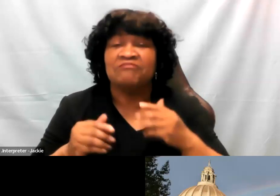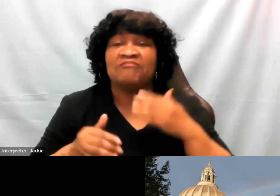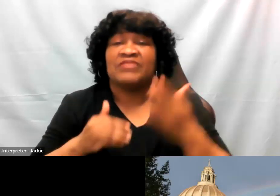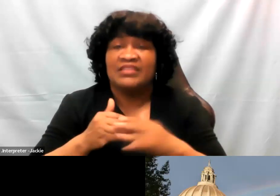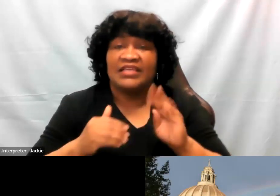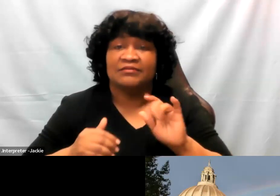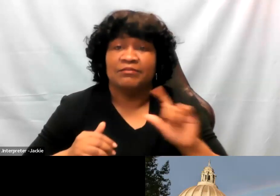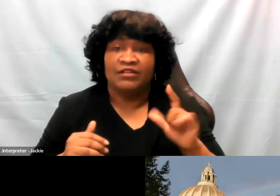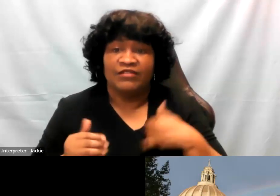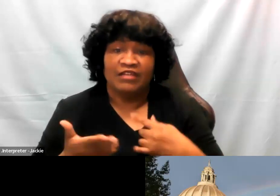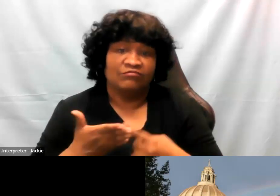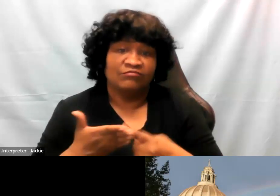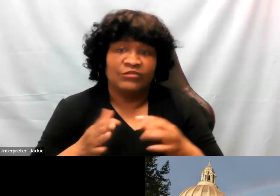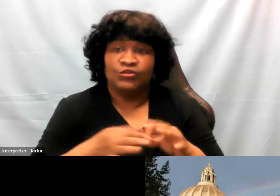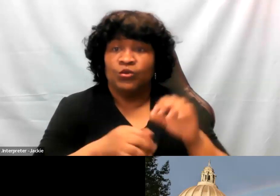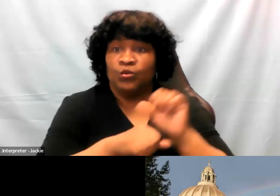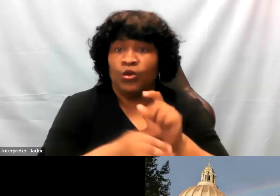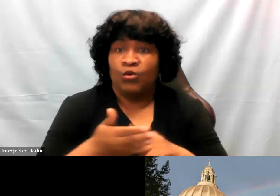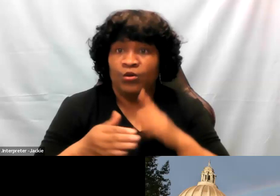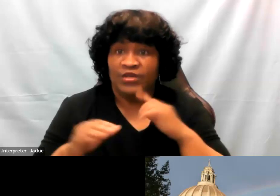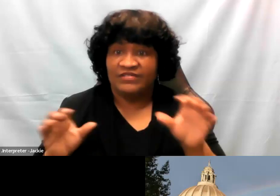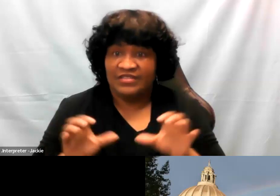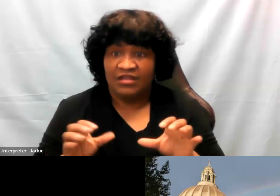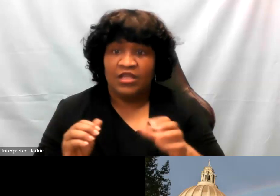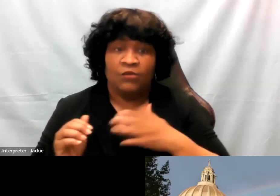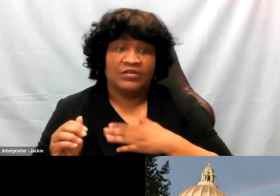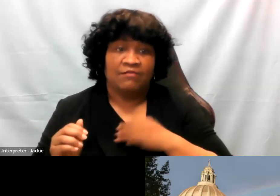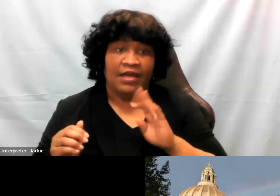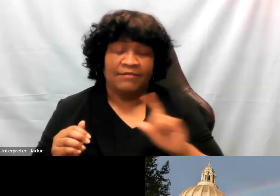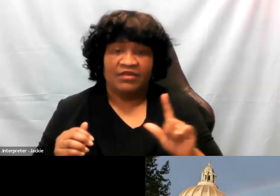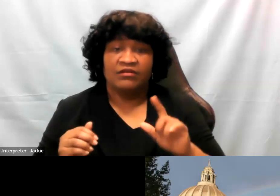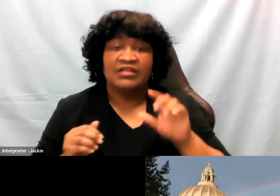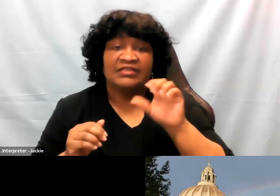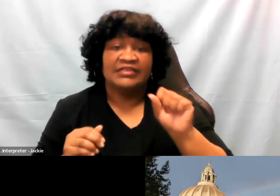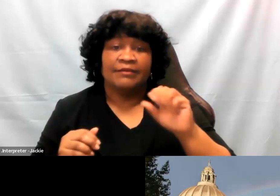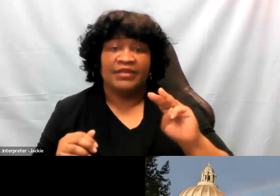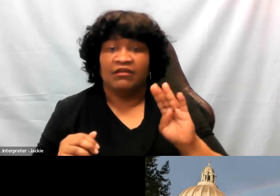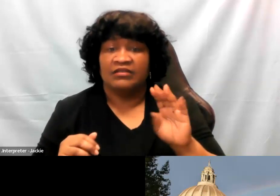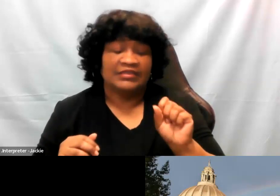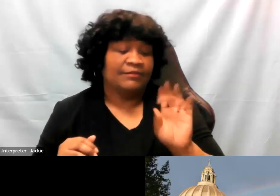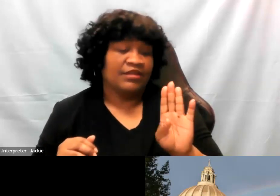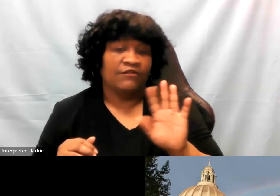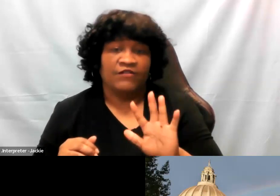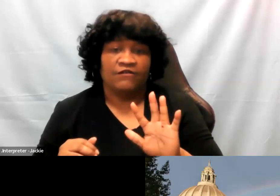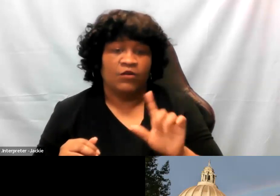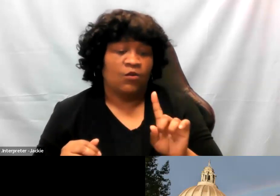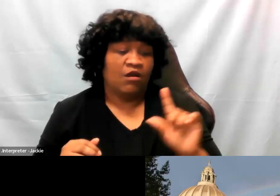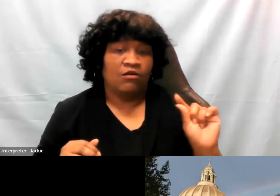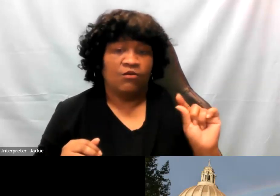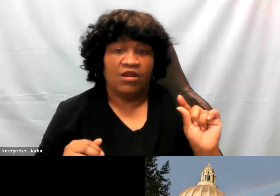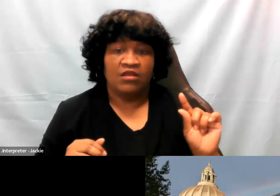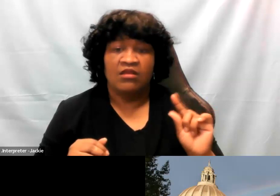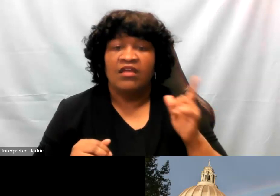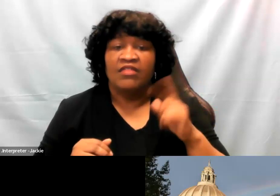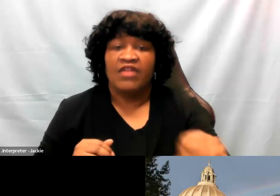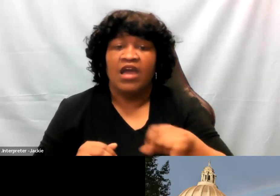next bill that was related to the work that we had done there was my bill, Senate Bill 5120. This was the